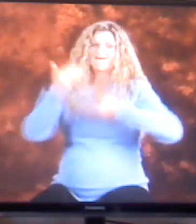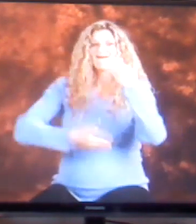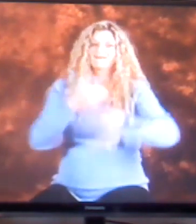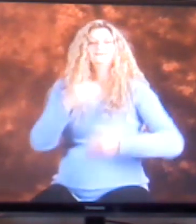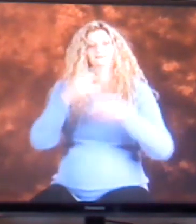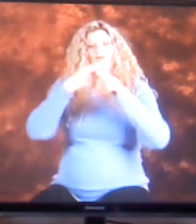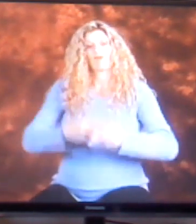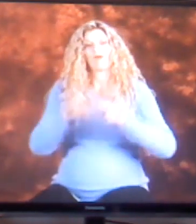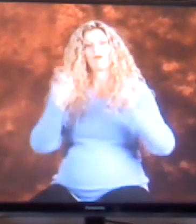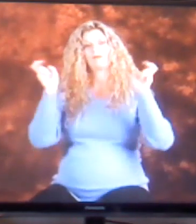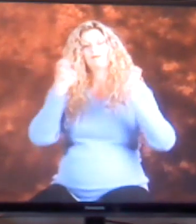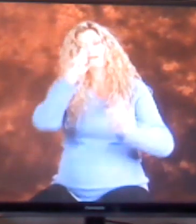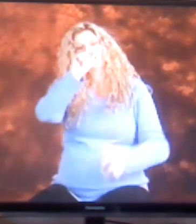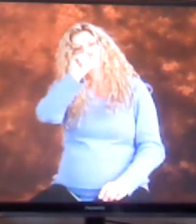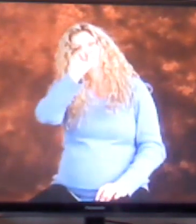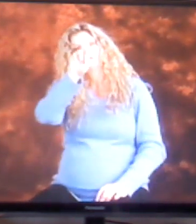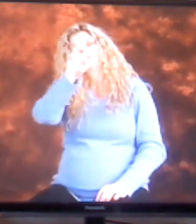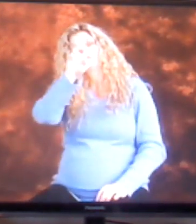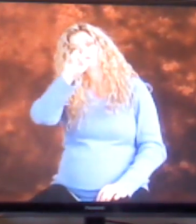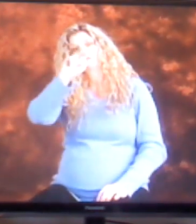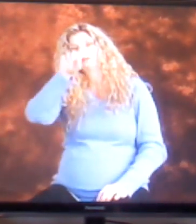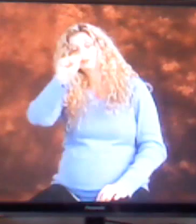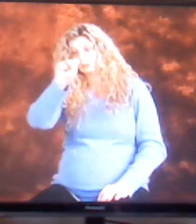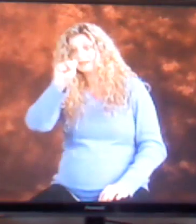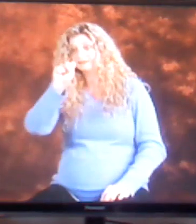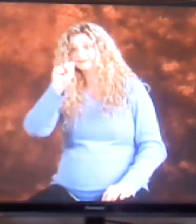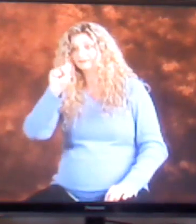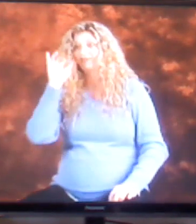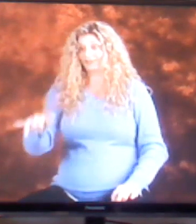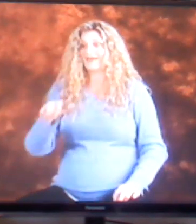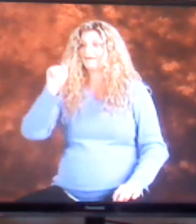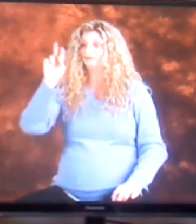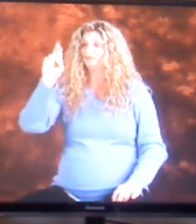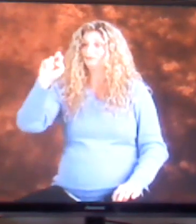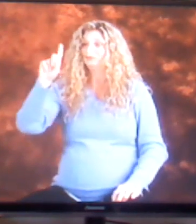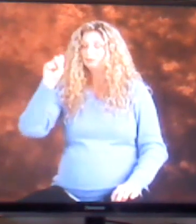And fashion is a very quick process, which we call trends.